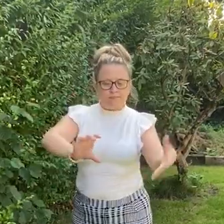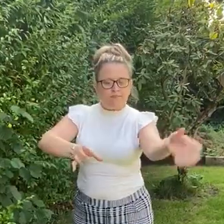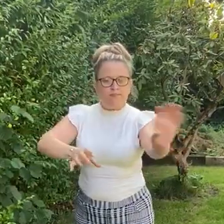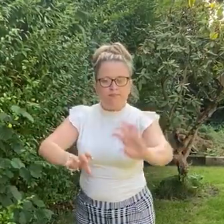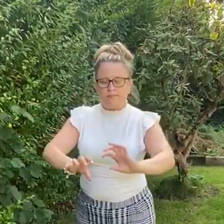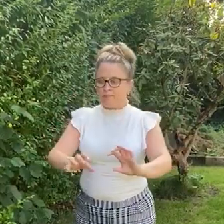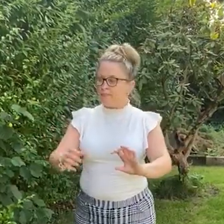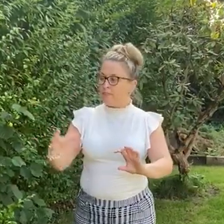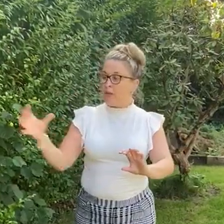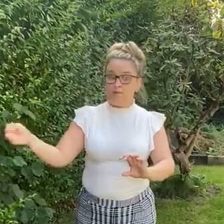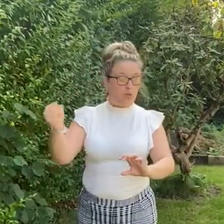something in.